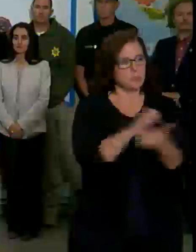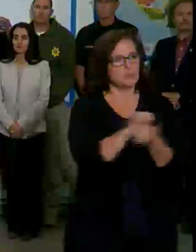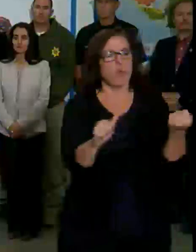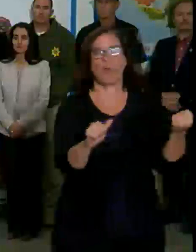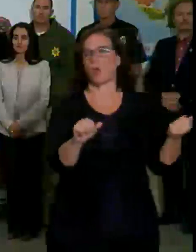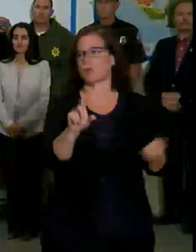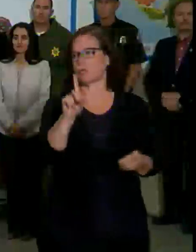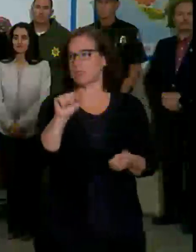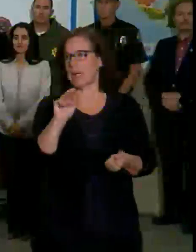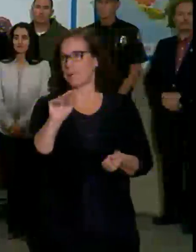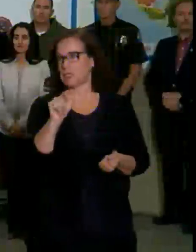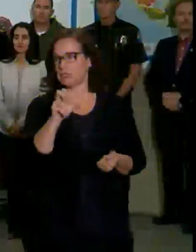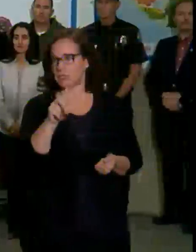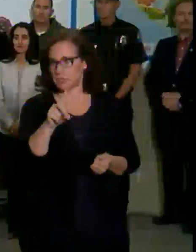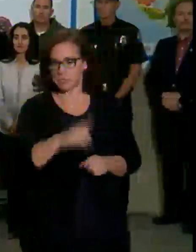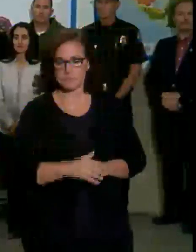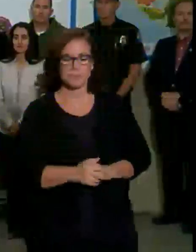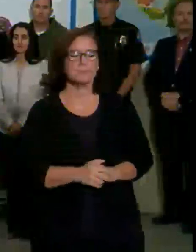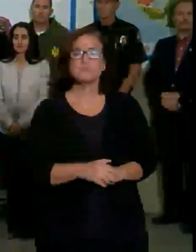or damaged? I can give you some additional numbers.